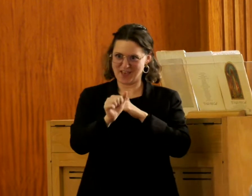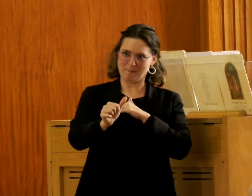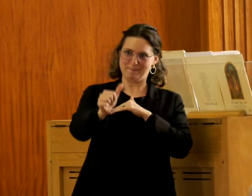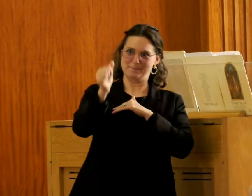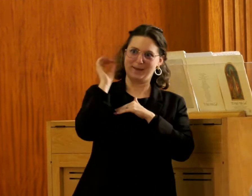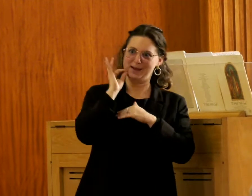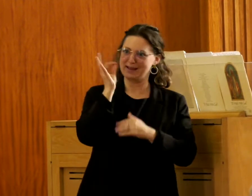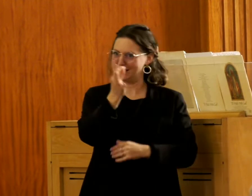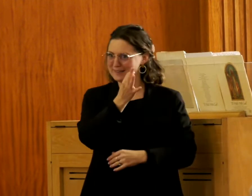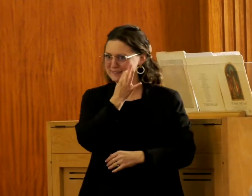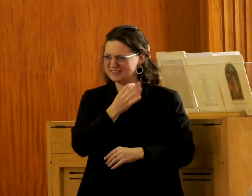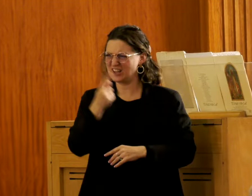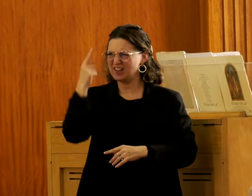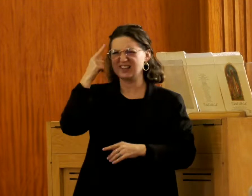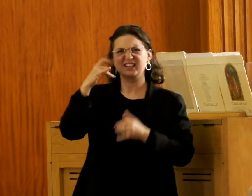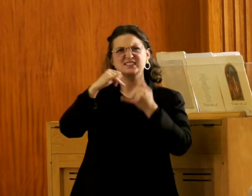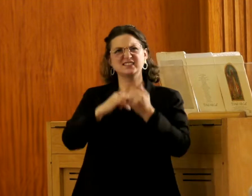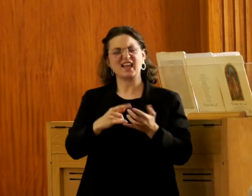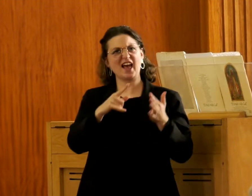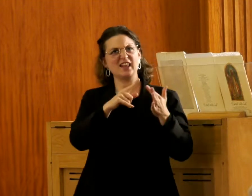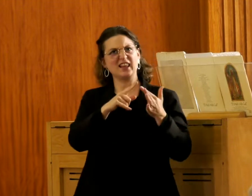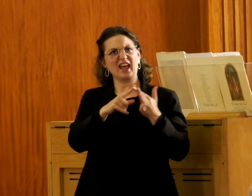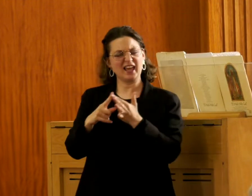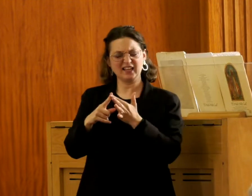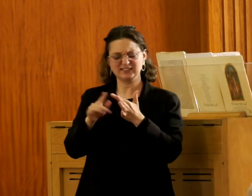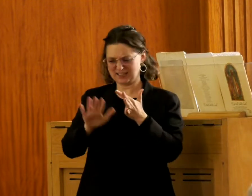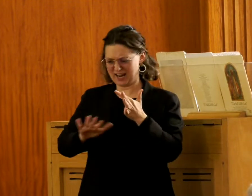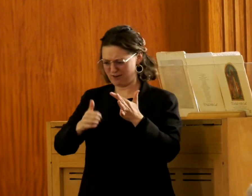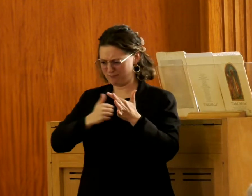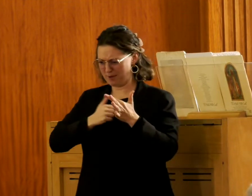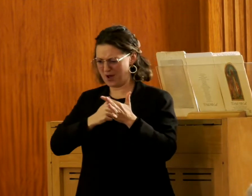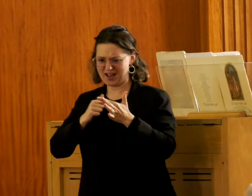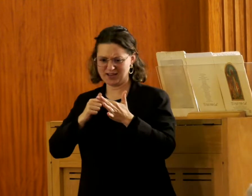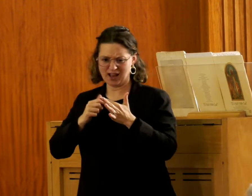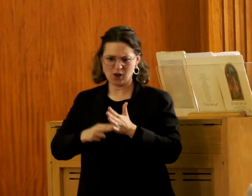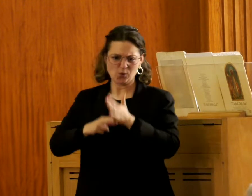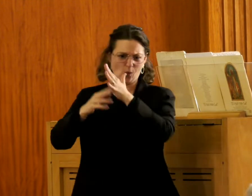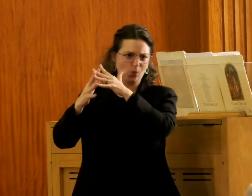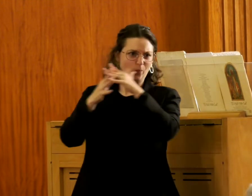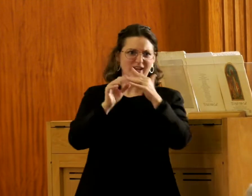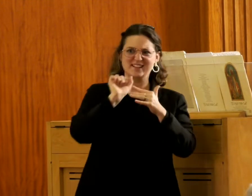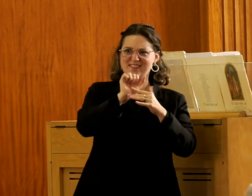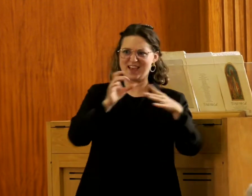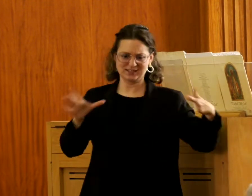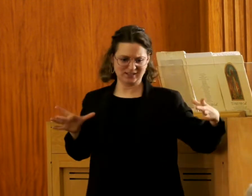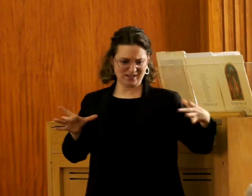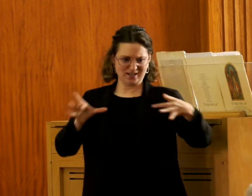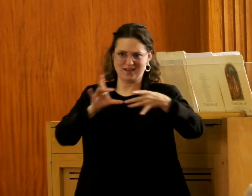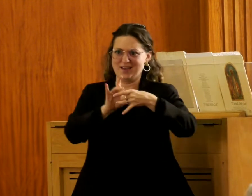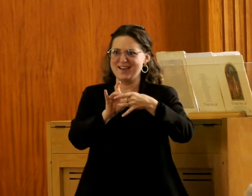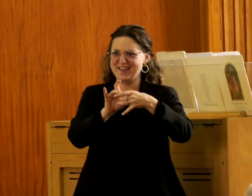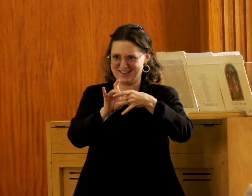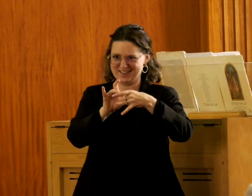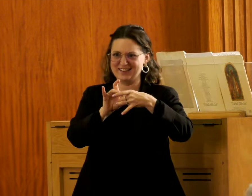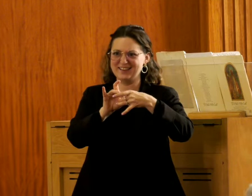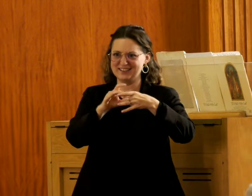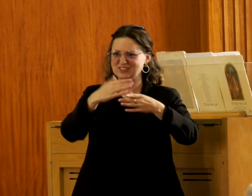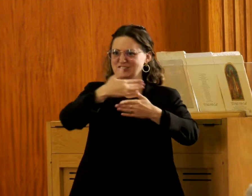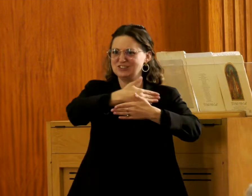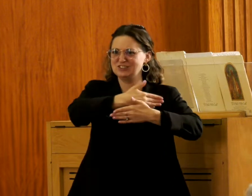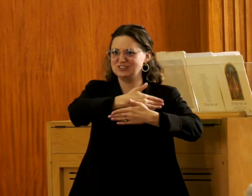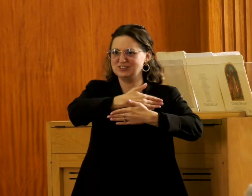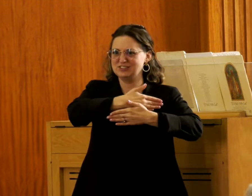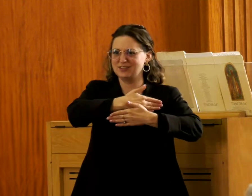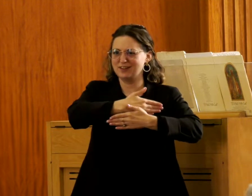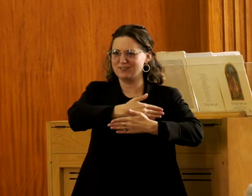the southeast corner of our property and the northwest corner of the Somerville property had a common denominator and a